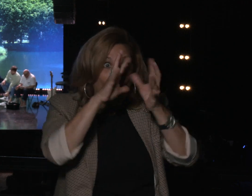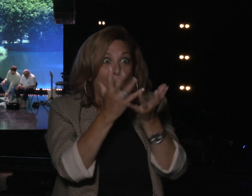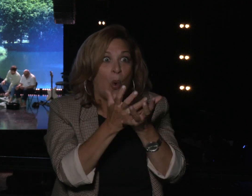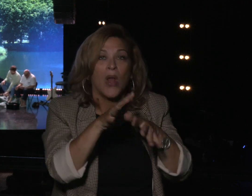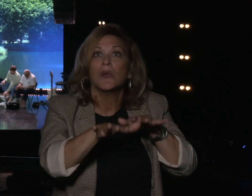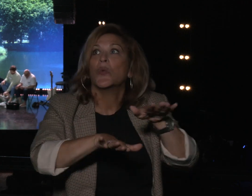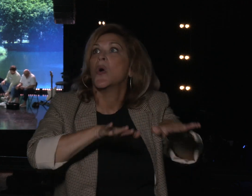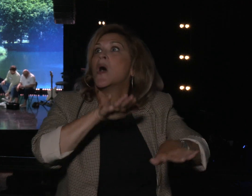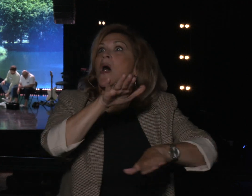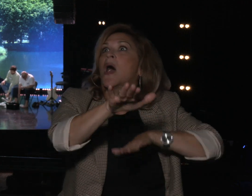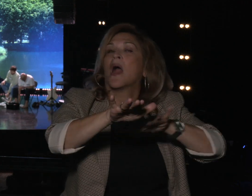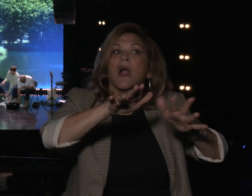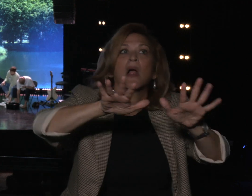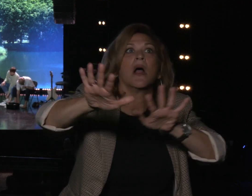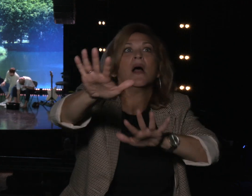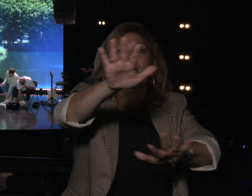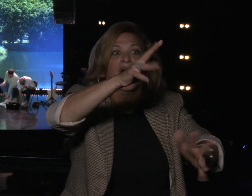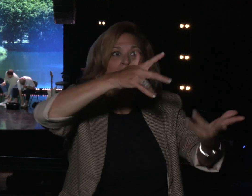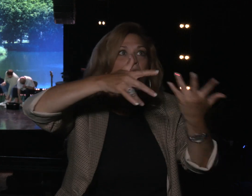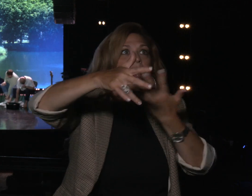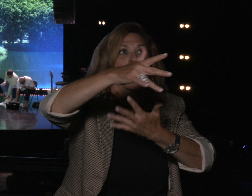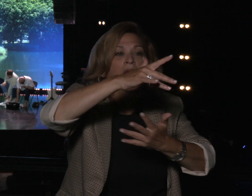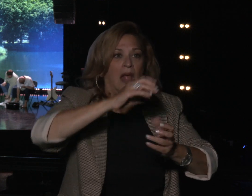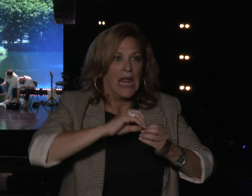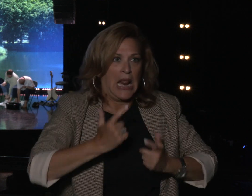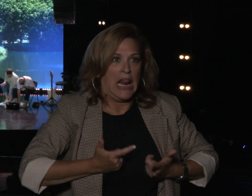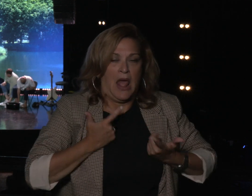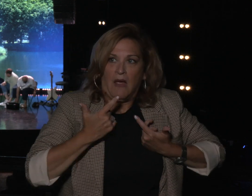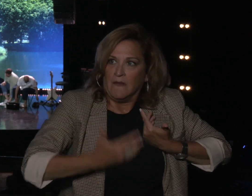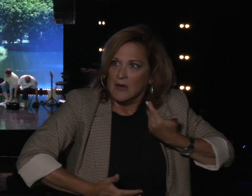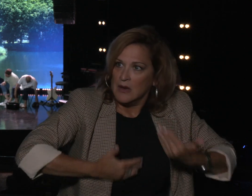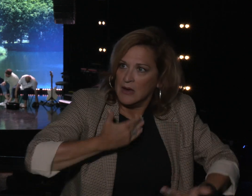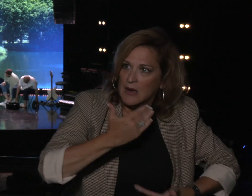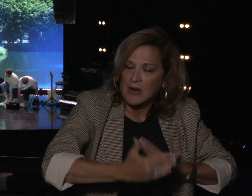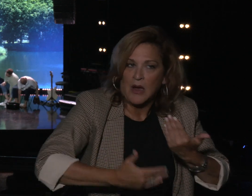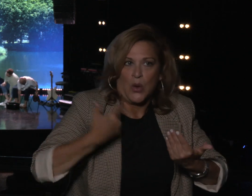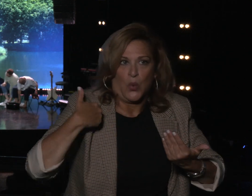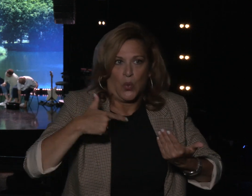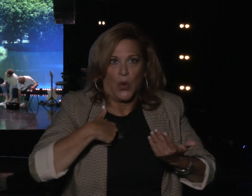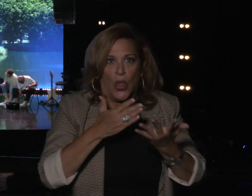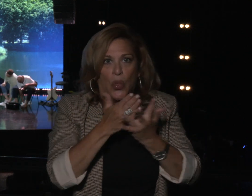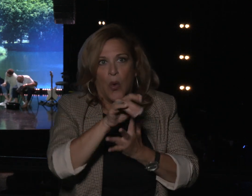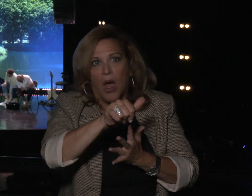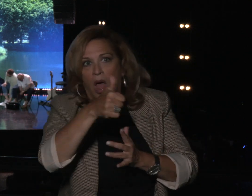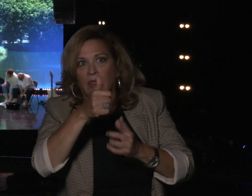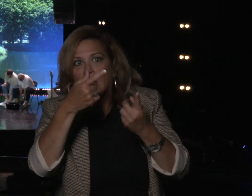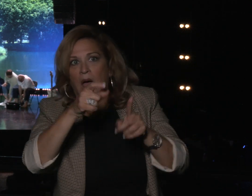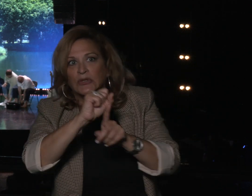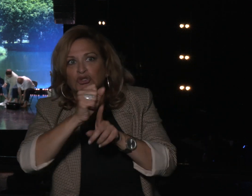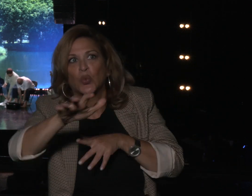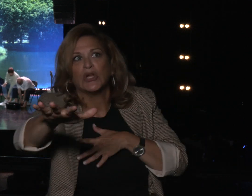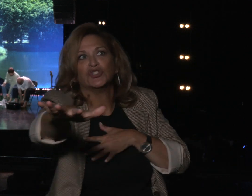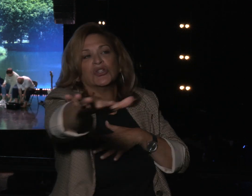As we're walking, as we're going through life, as we're in and out of different situations,